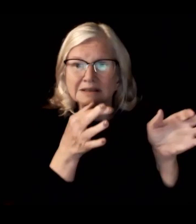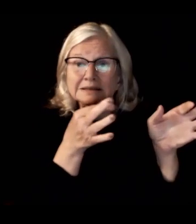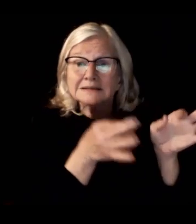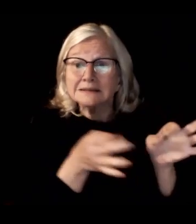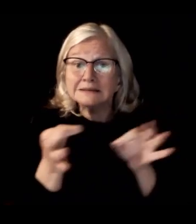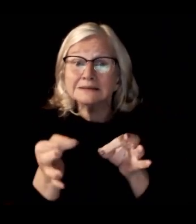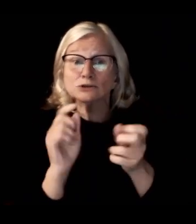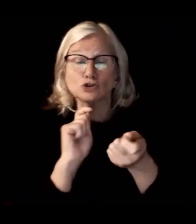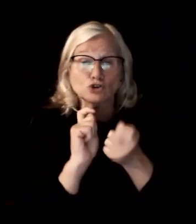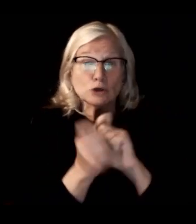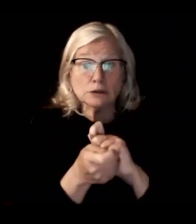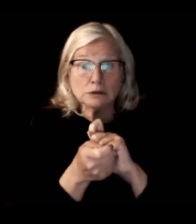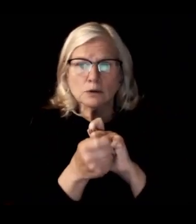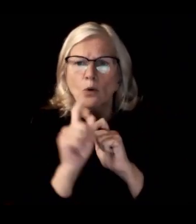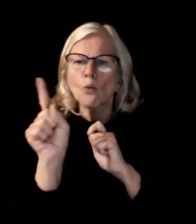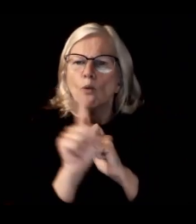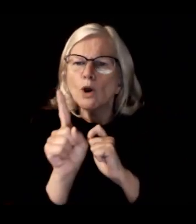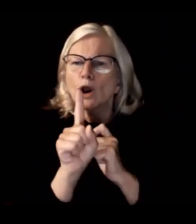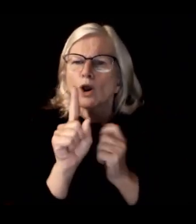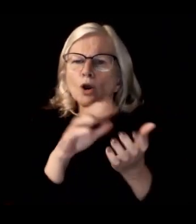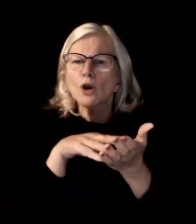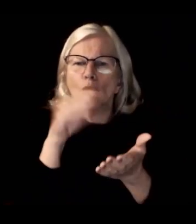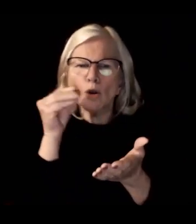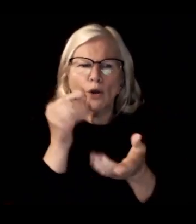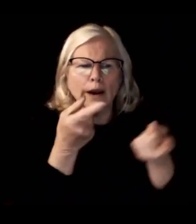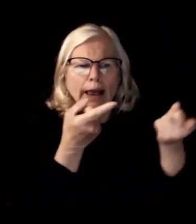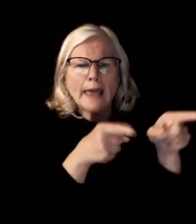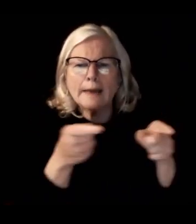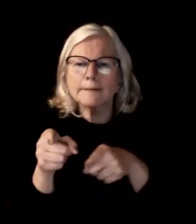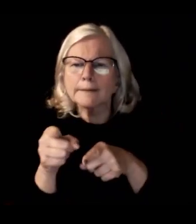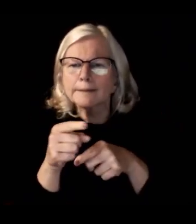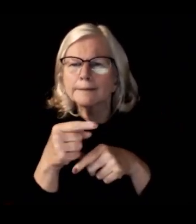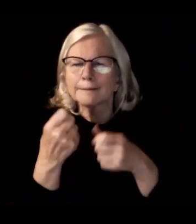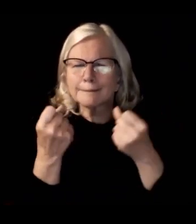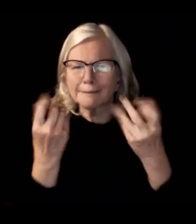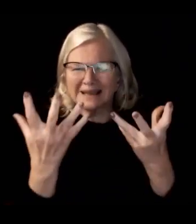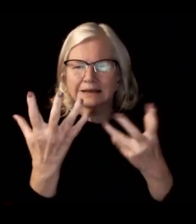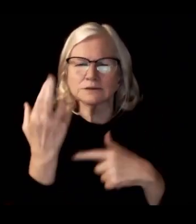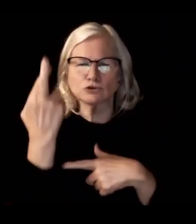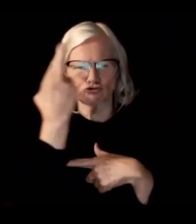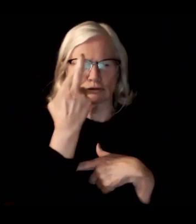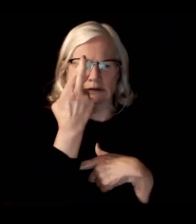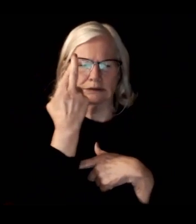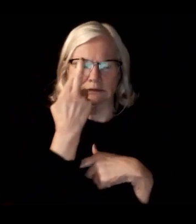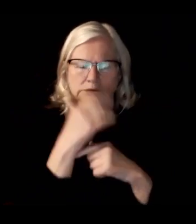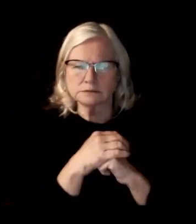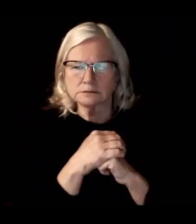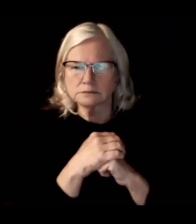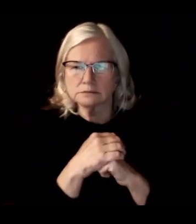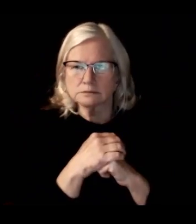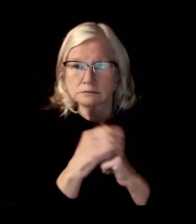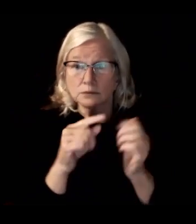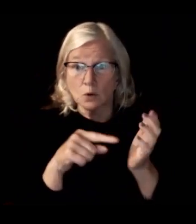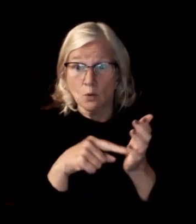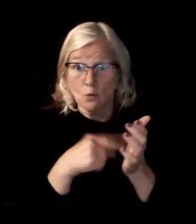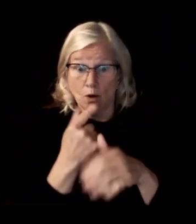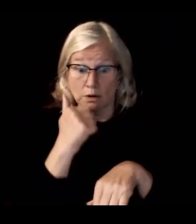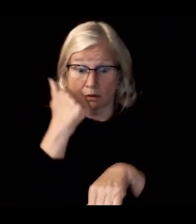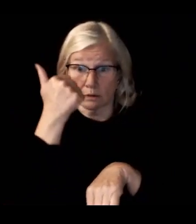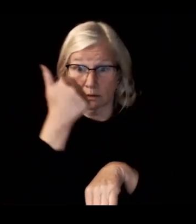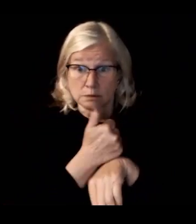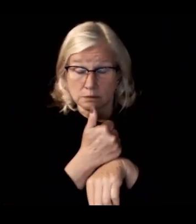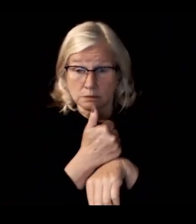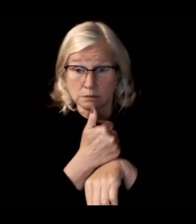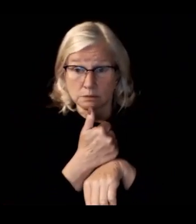factors. And once the learning model has been established, yes, it's really important to look at what's going on at the level